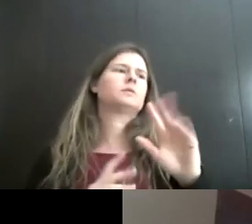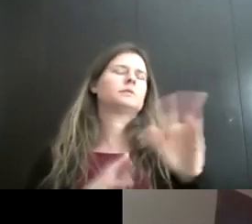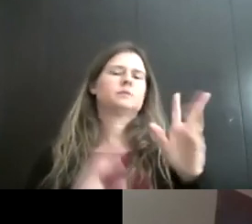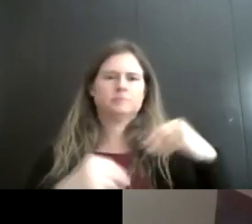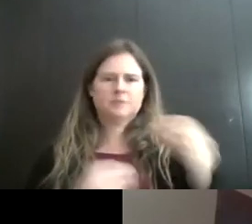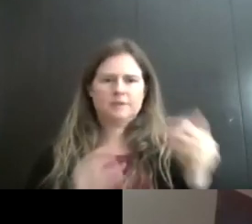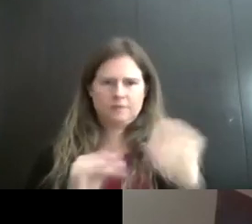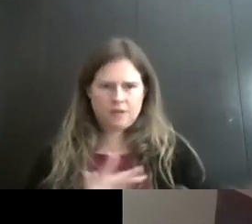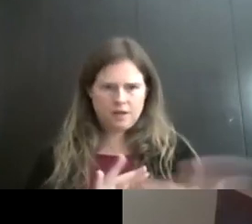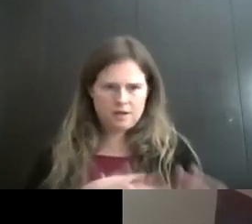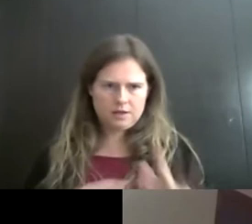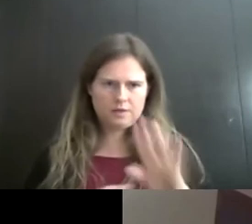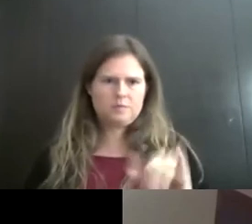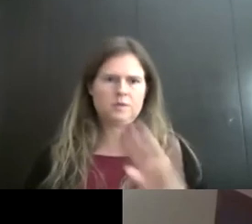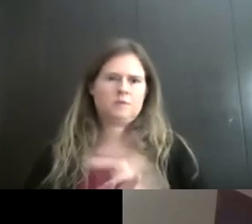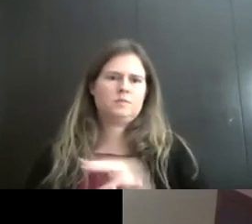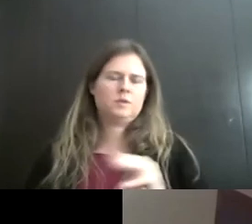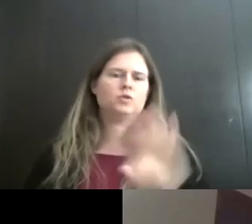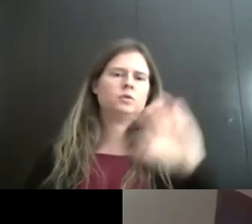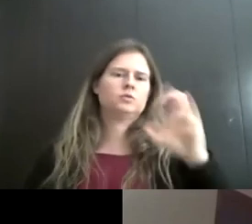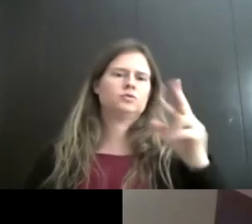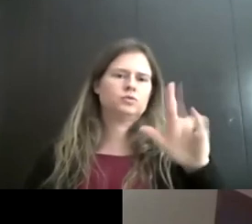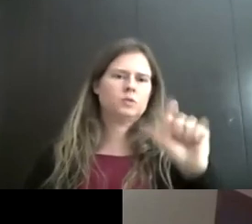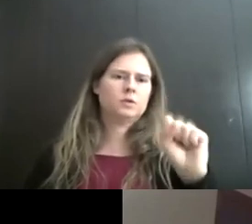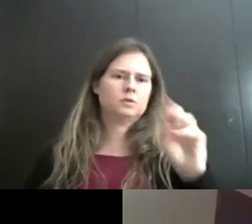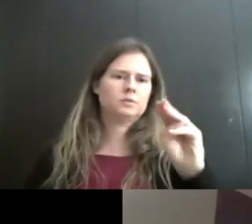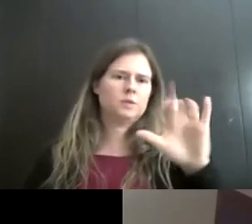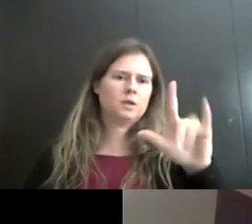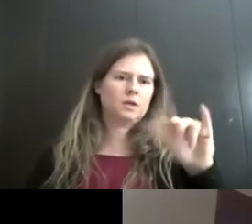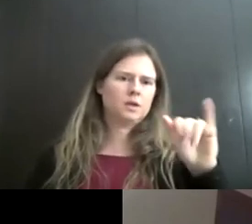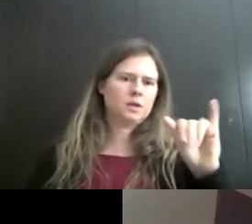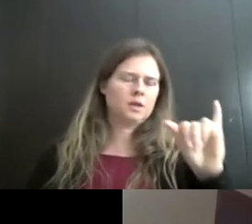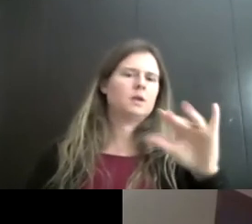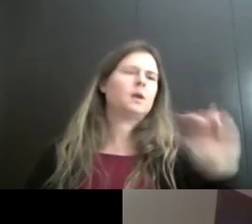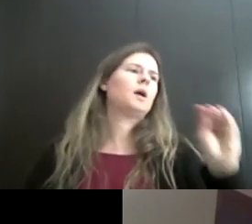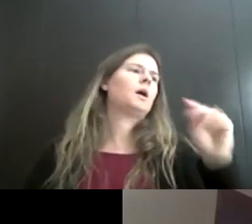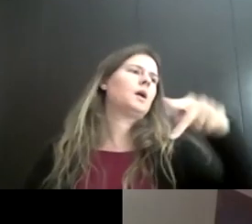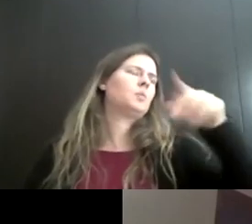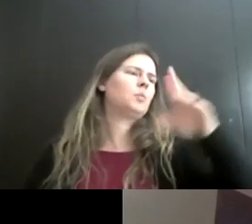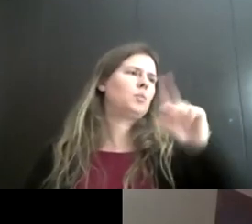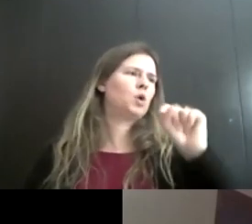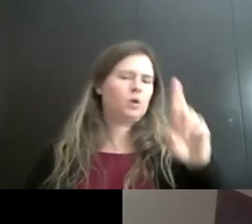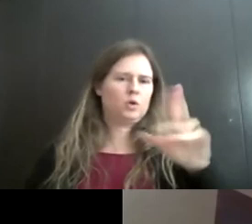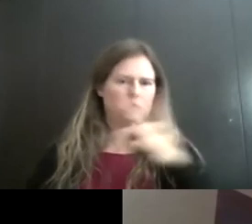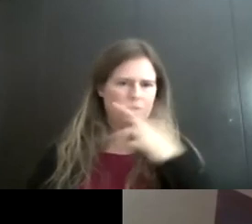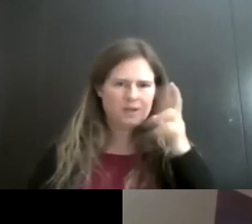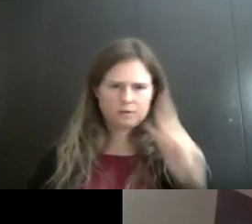1870s. And Charles McClay and Mr. Porter from Porter Ranch in off the 118